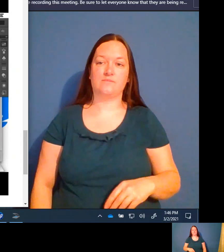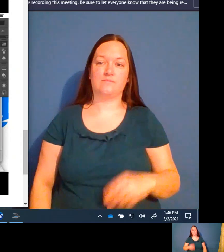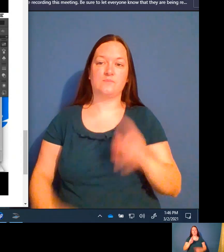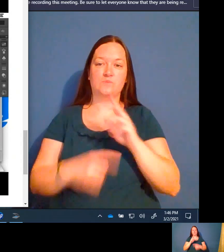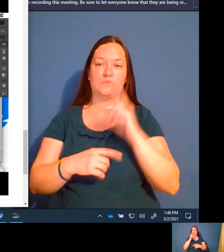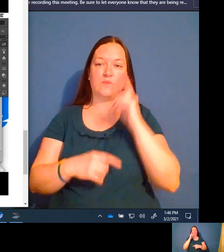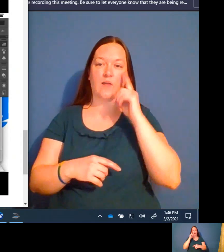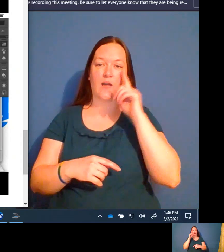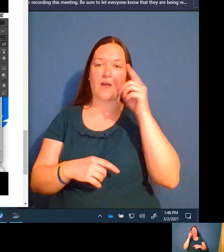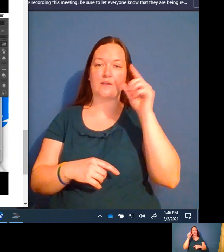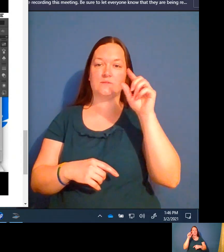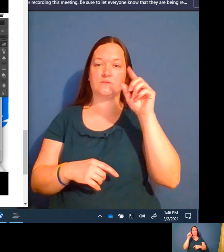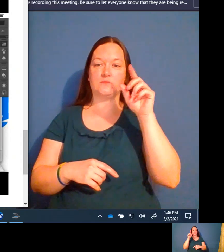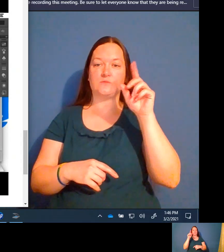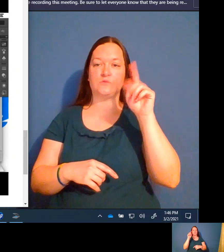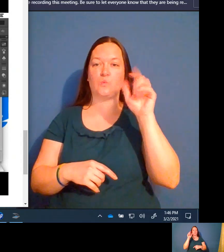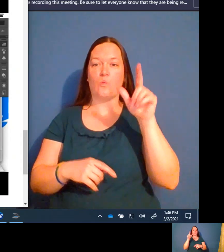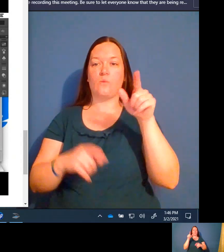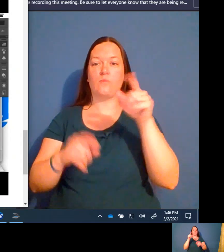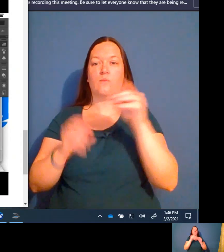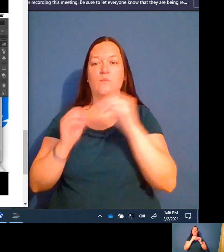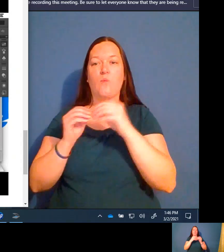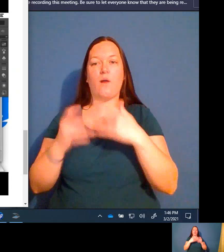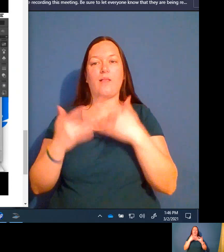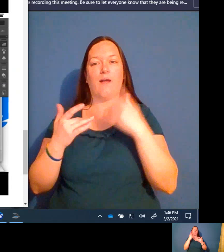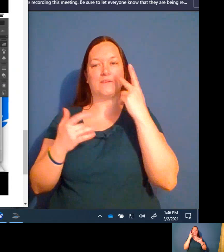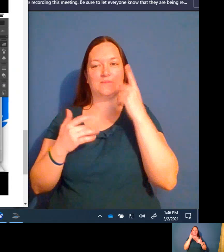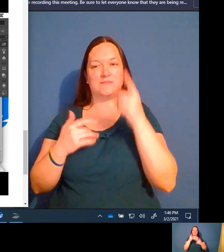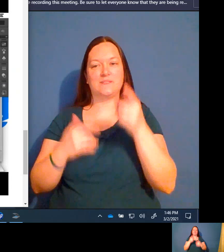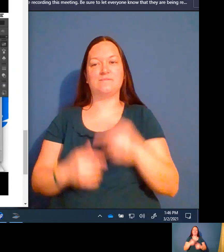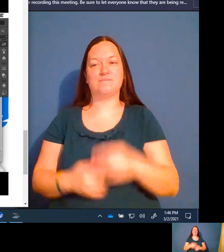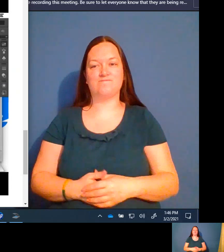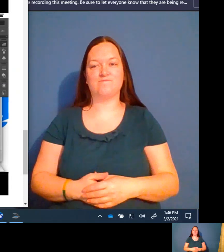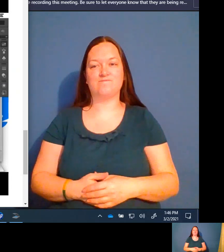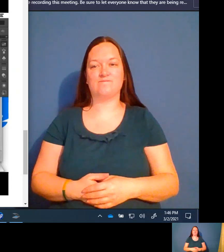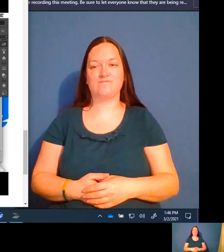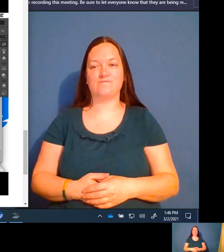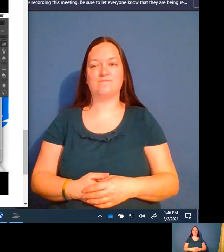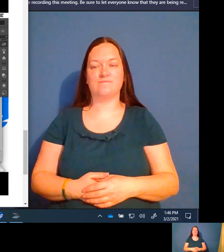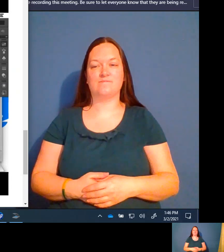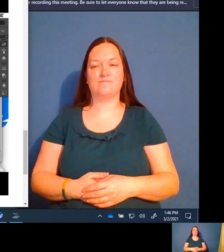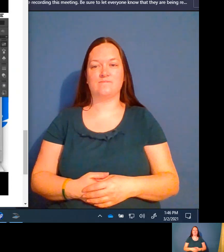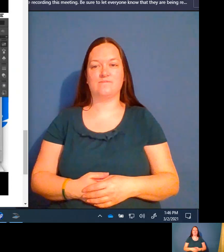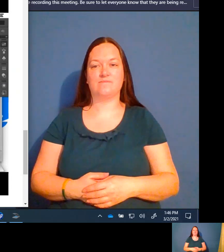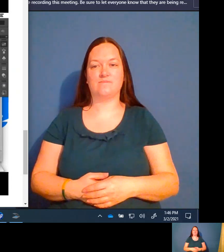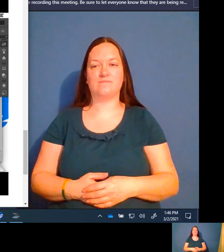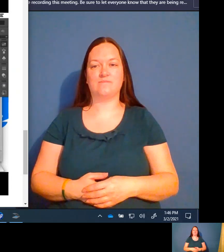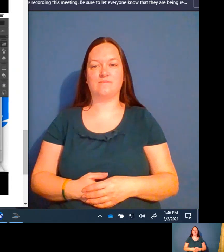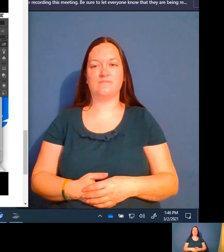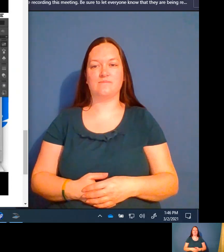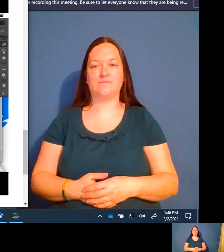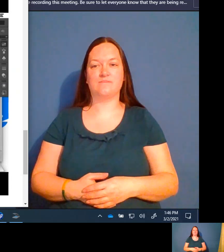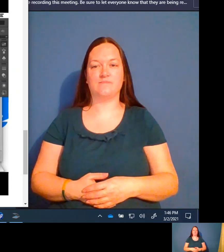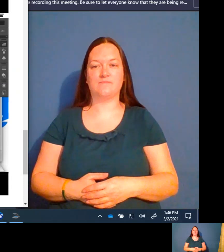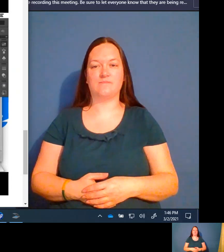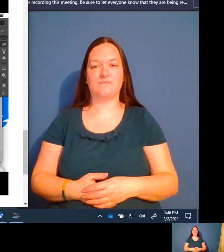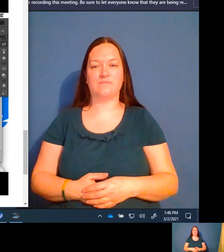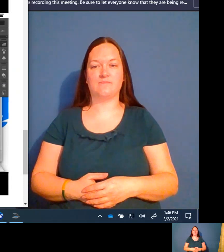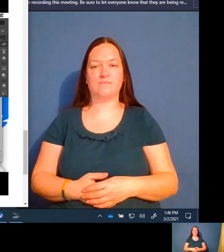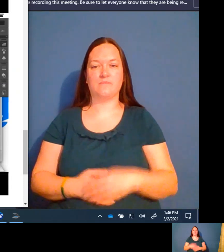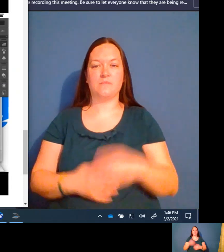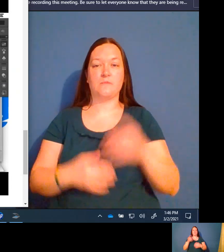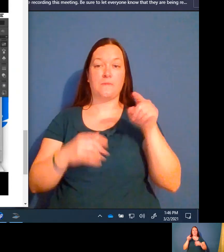get my eyedropper tool, click over here, there we go. See that? And let's just